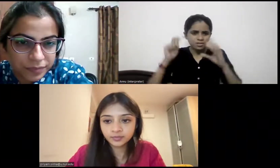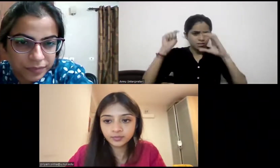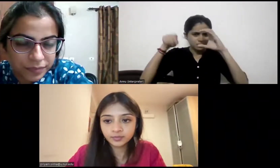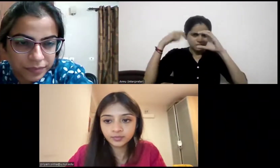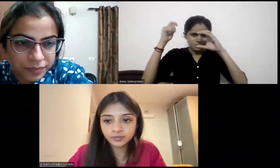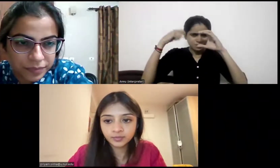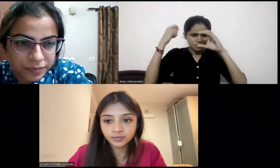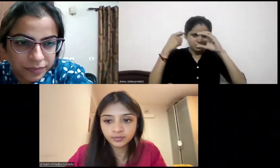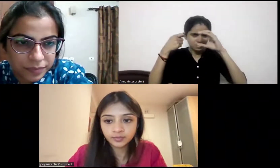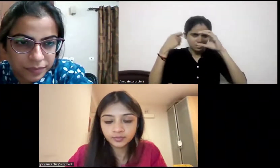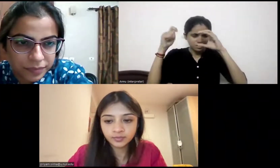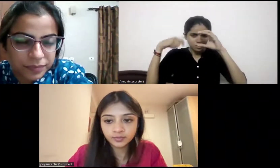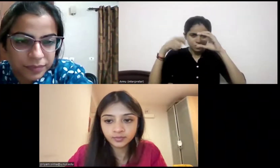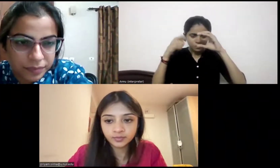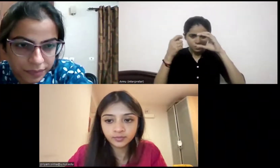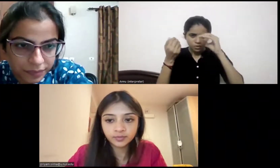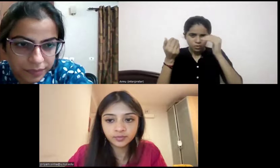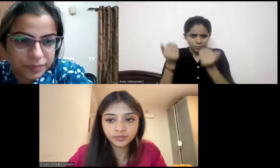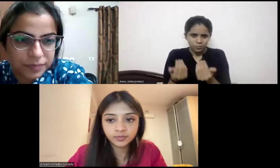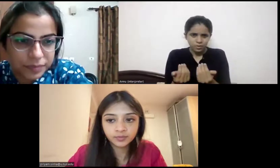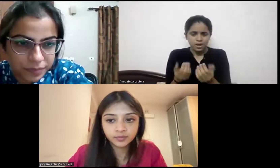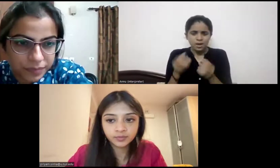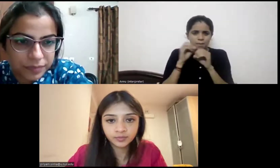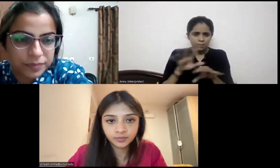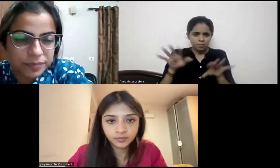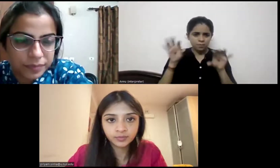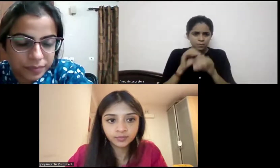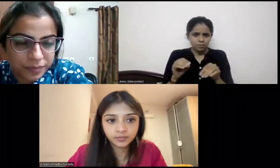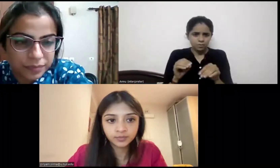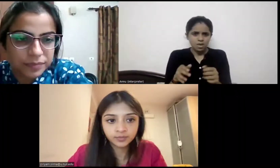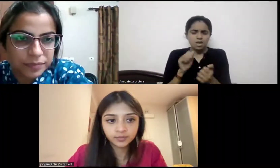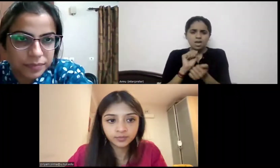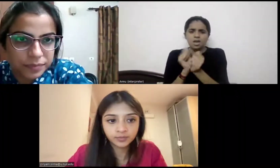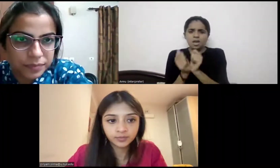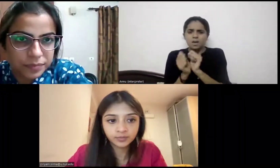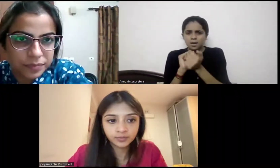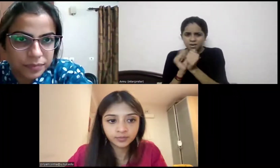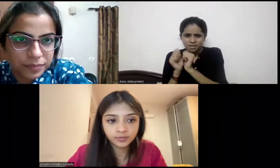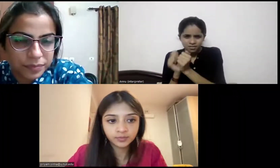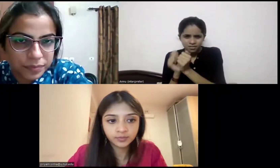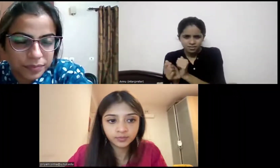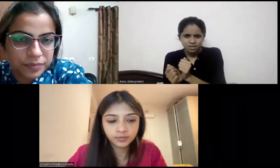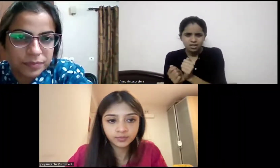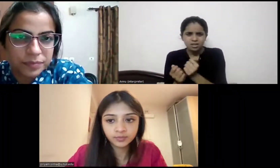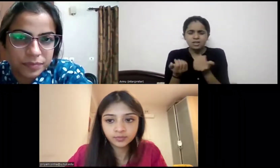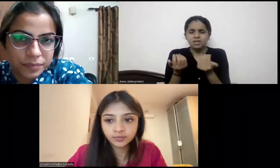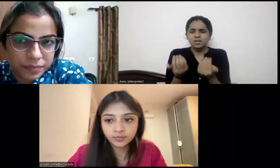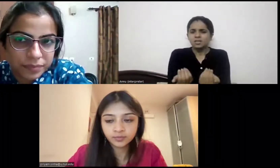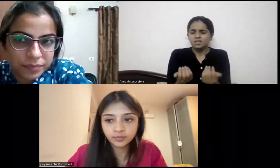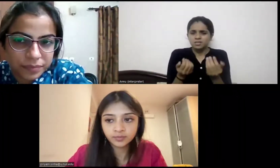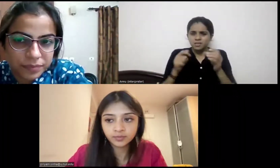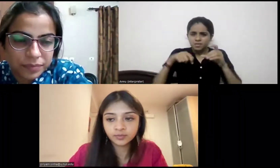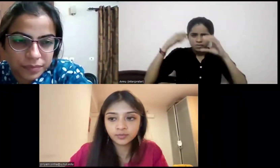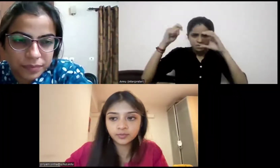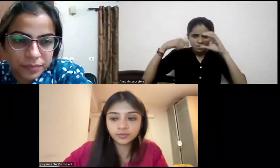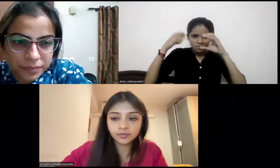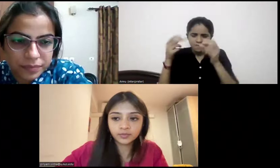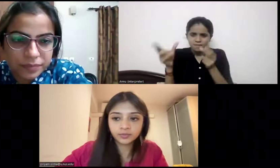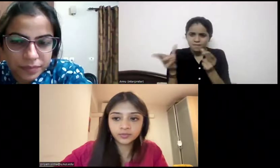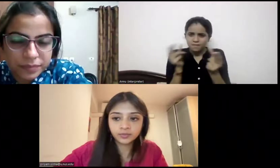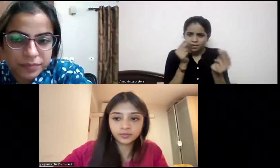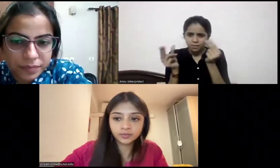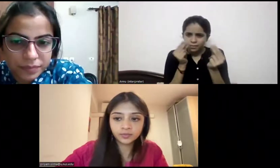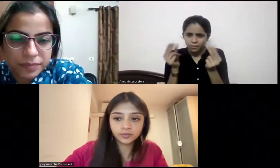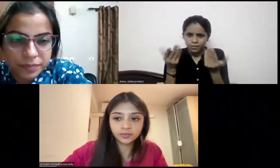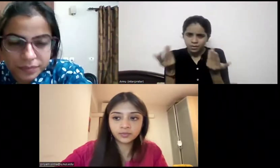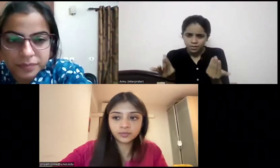a product for, it is produced and it is consumed in capitalist terms, it is